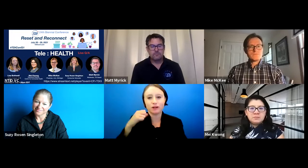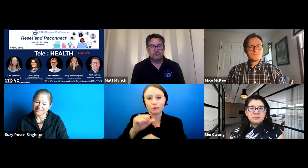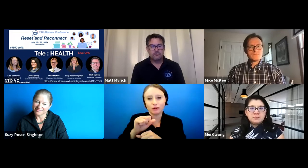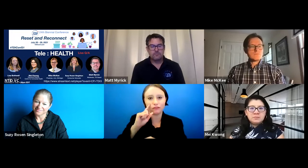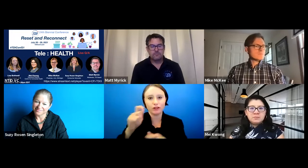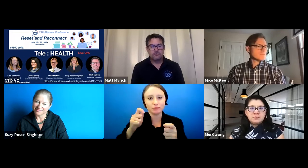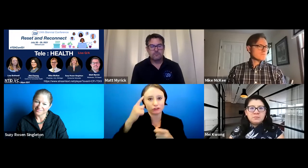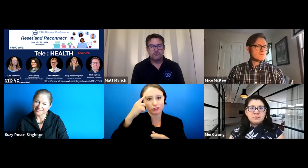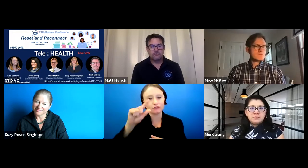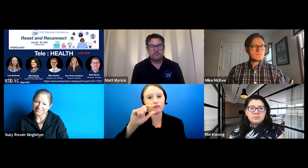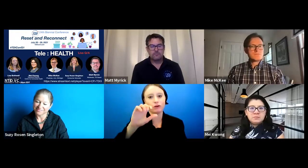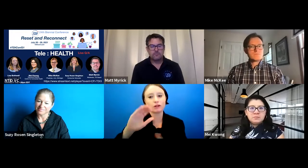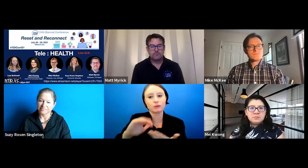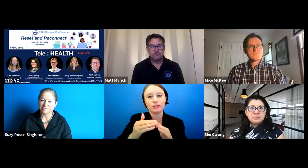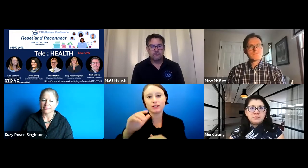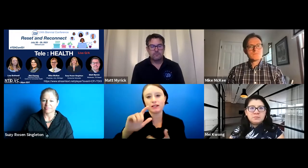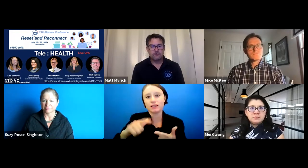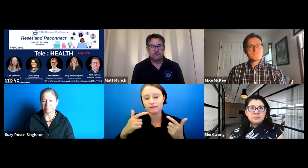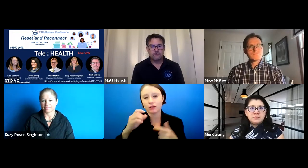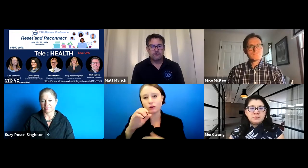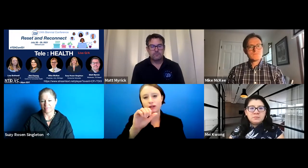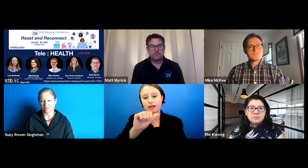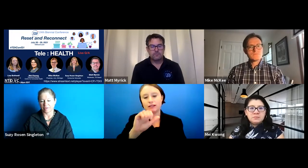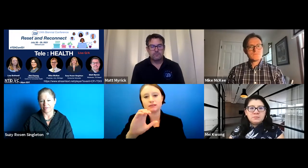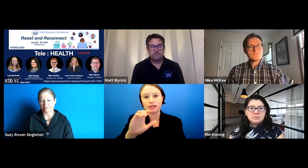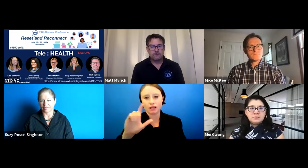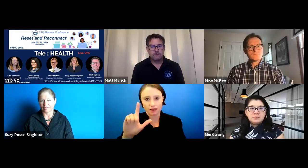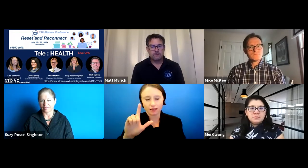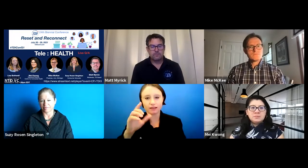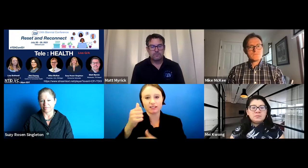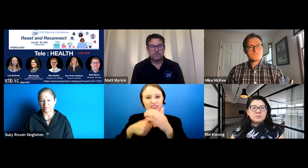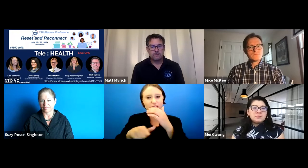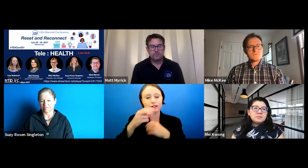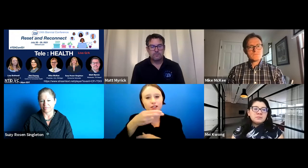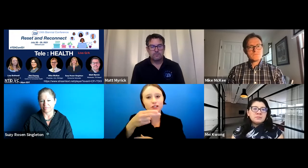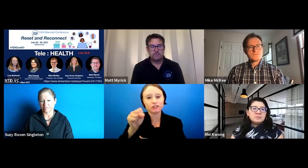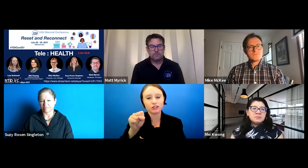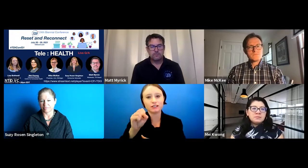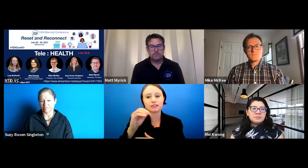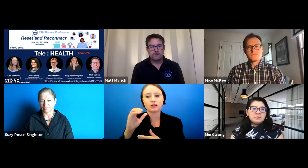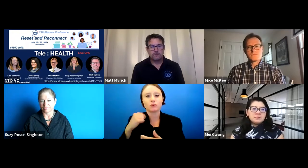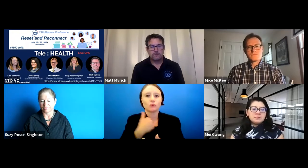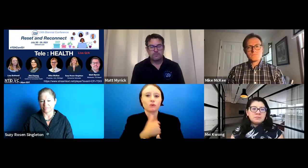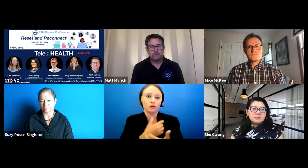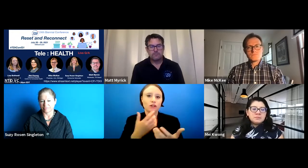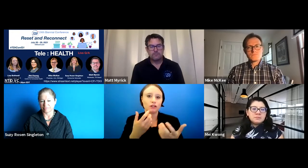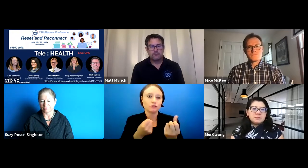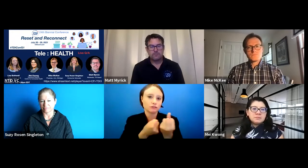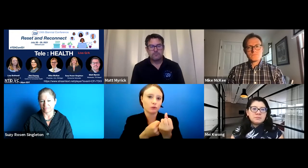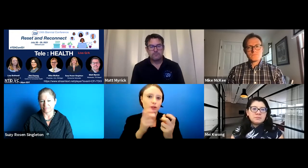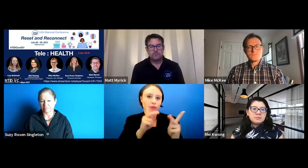So first of all, like I explained previously, I work for the Association for Community Living, the ACL, or Administration for